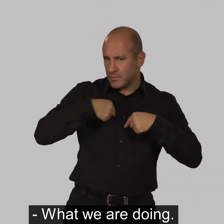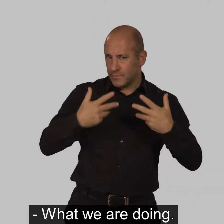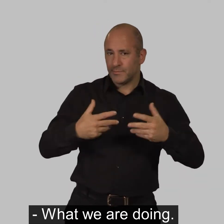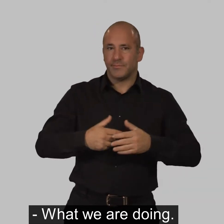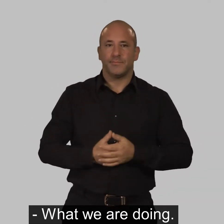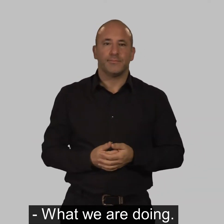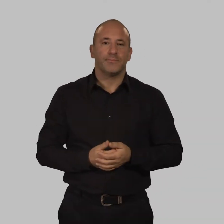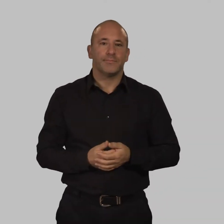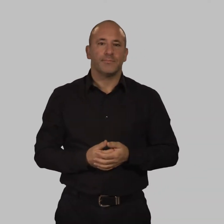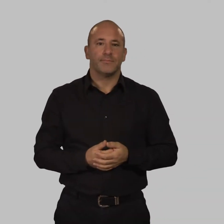What we are doing.